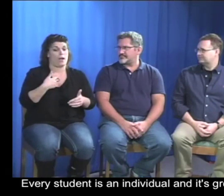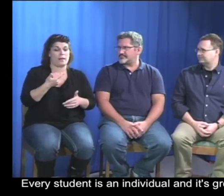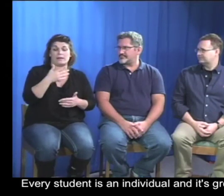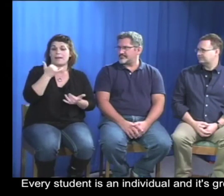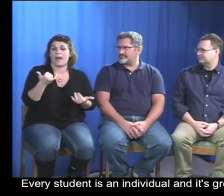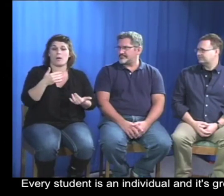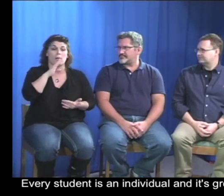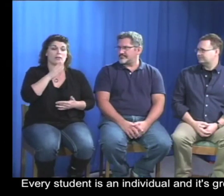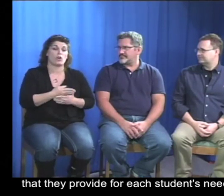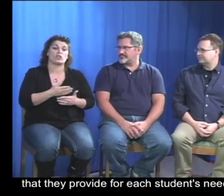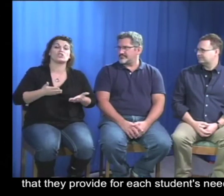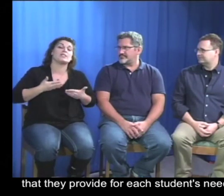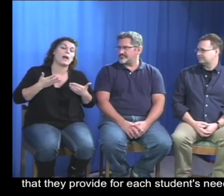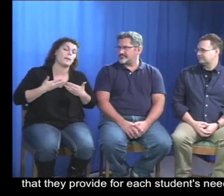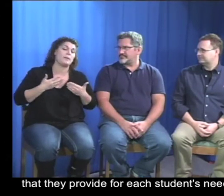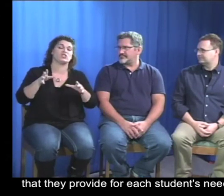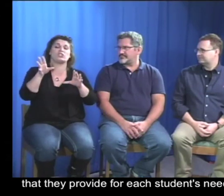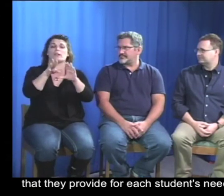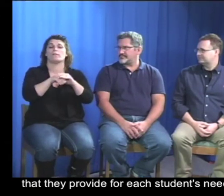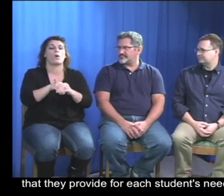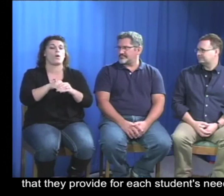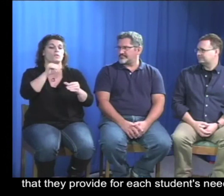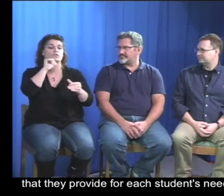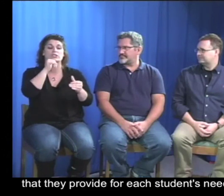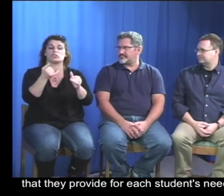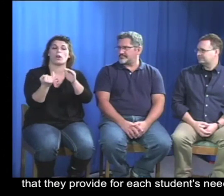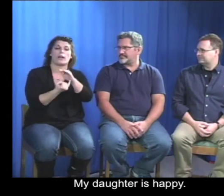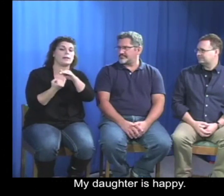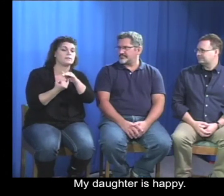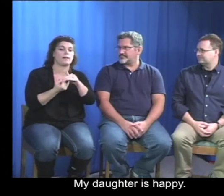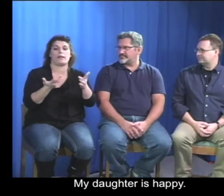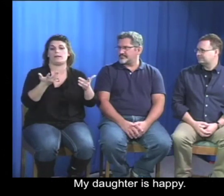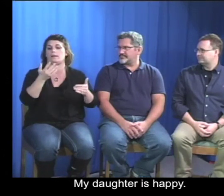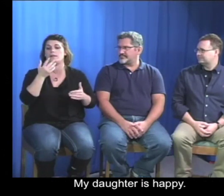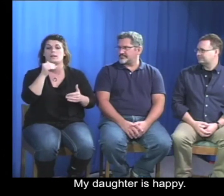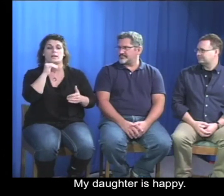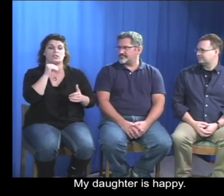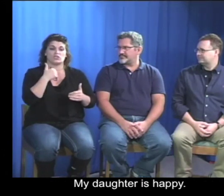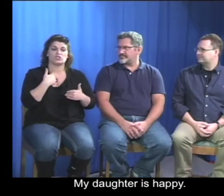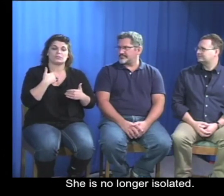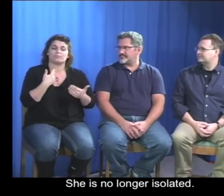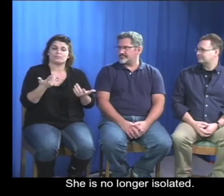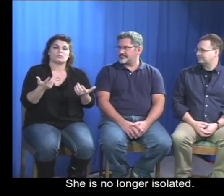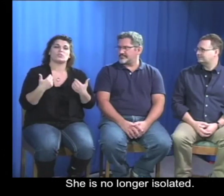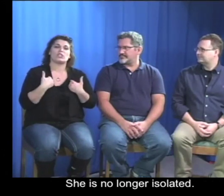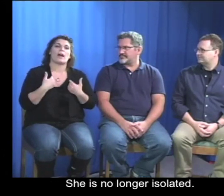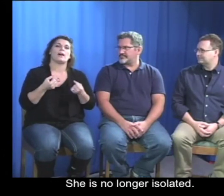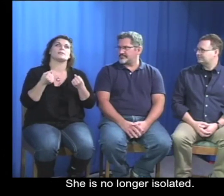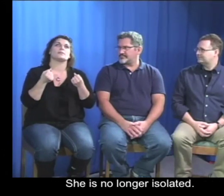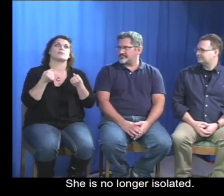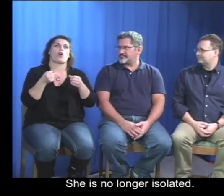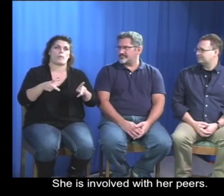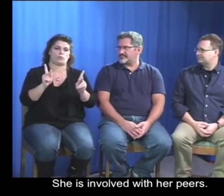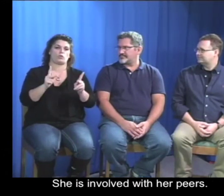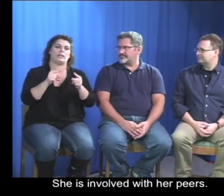great that they provide for each student's needs. My daughter is happy. She's no longer isolated. She's involved with her peers.